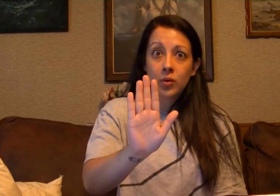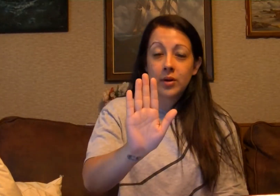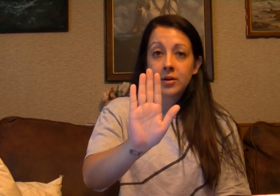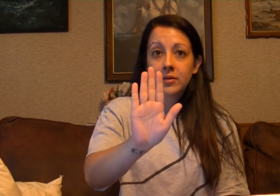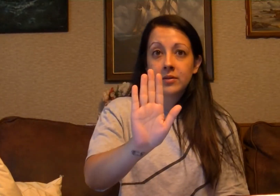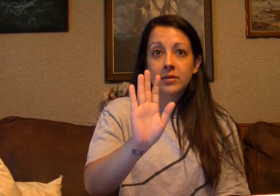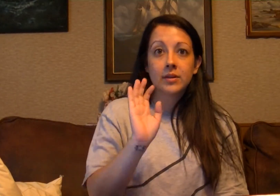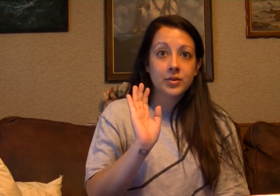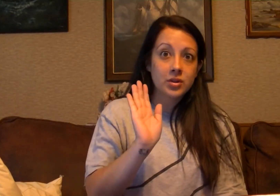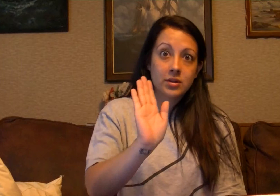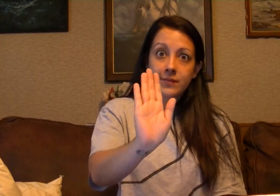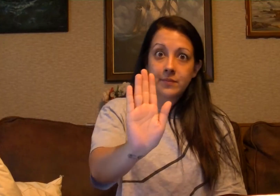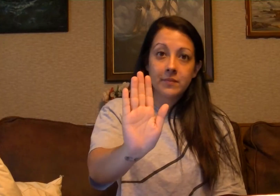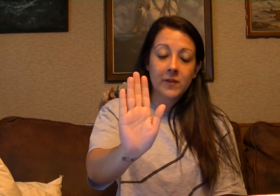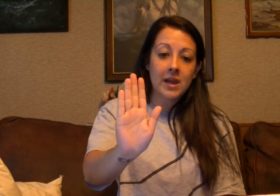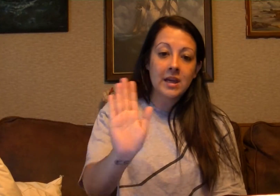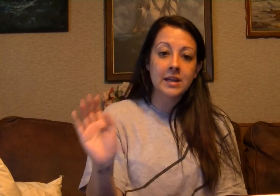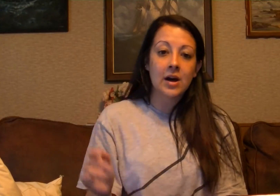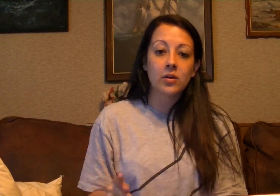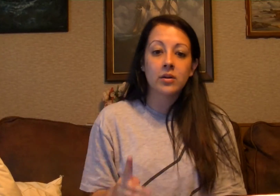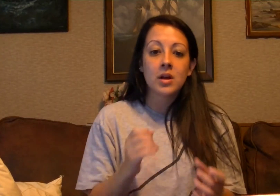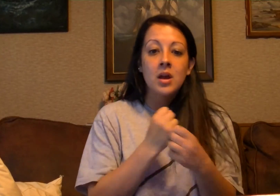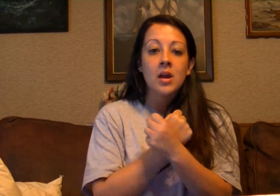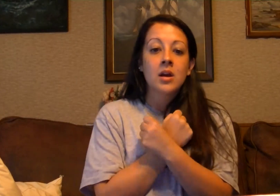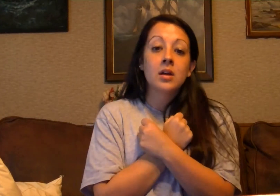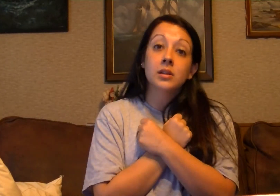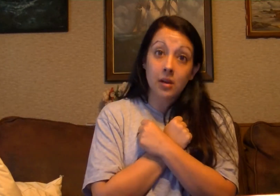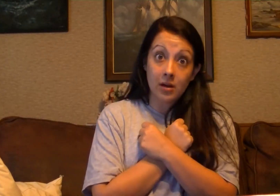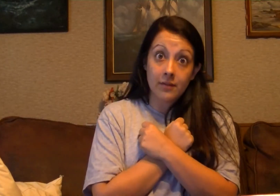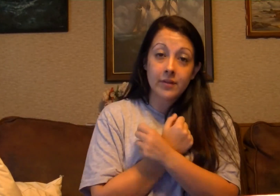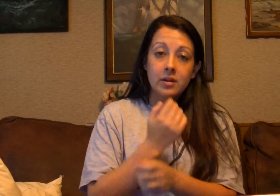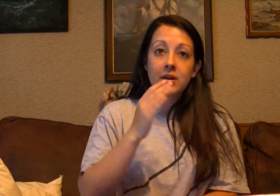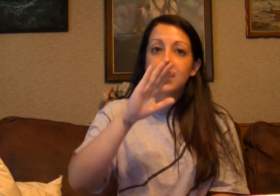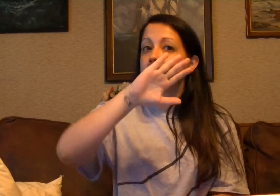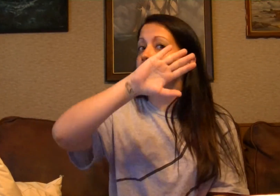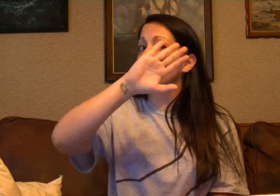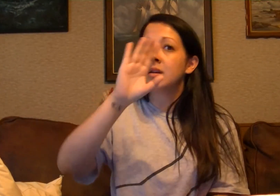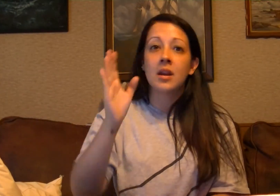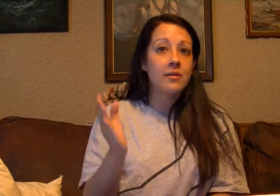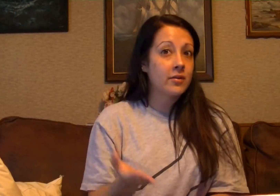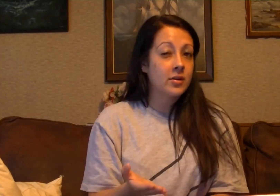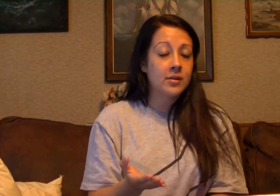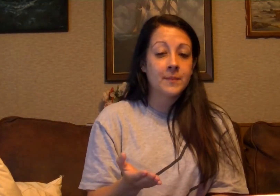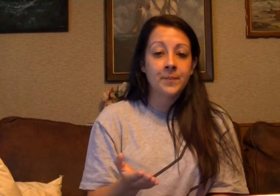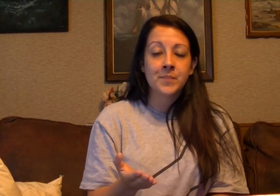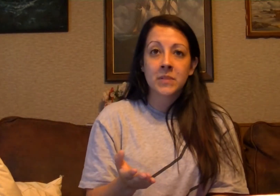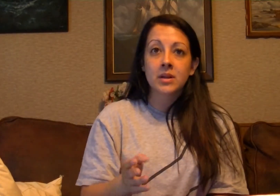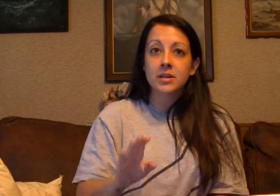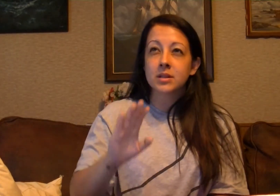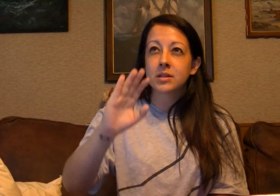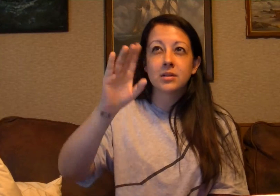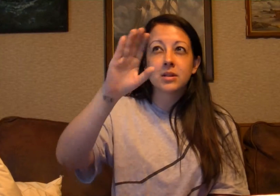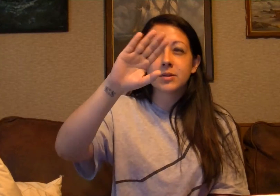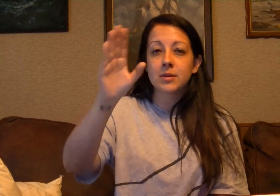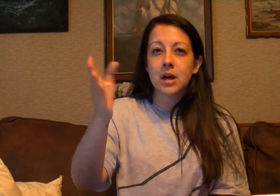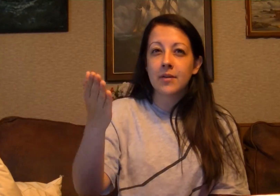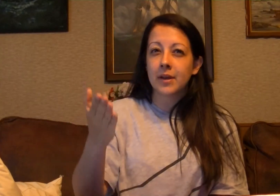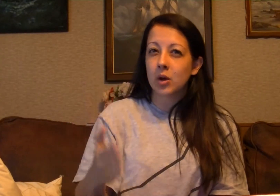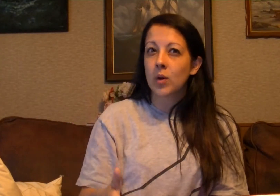Your, it's just flat hand out. Love. Never. It's supposed to be kind of like a question